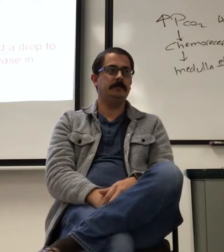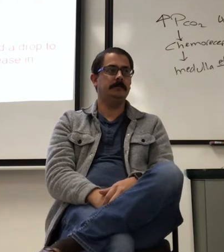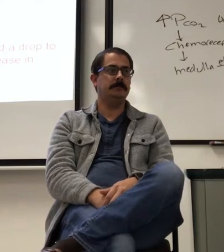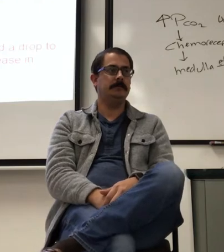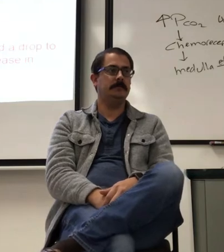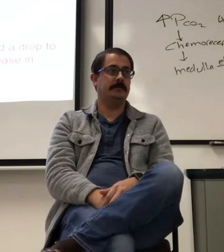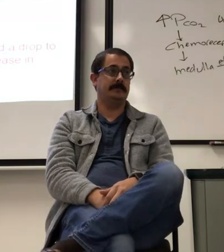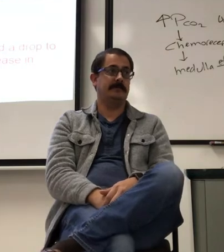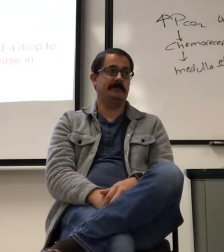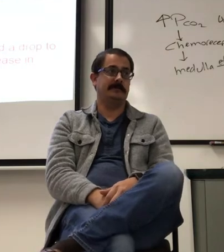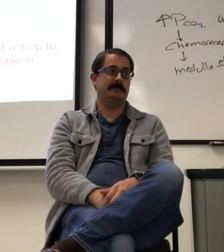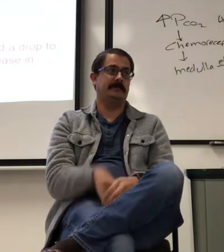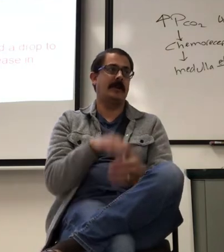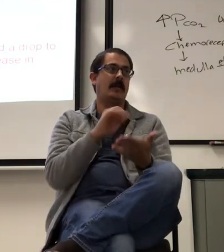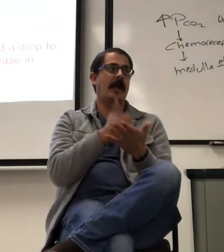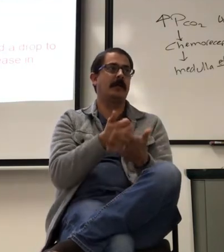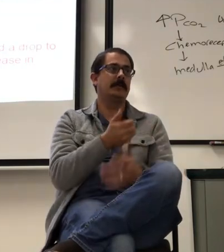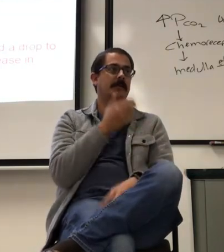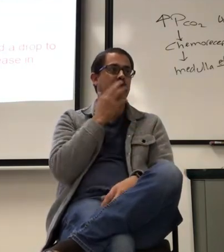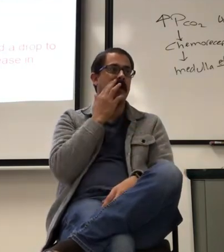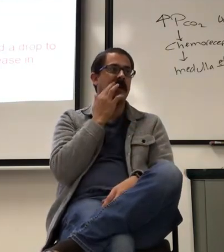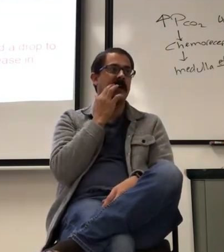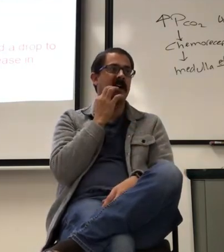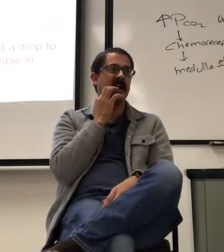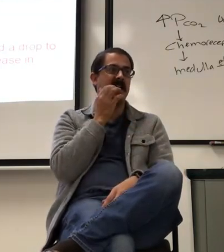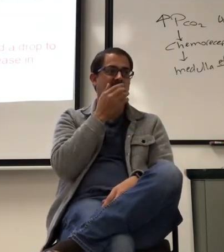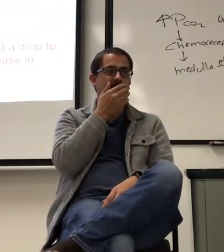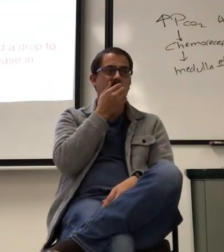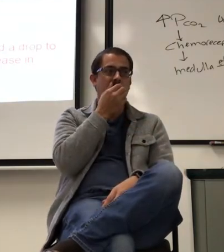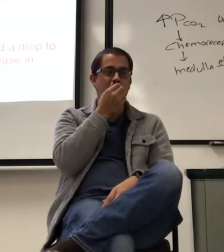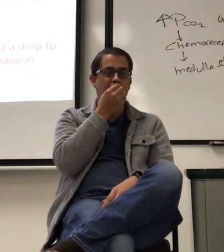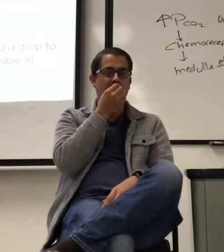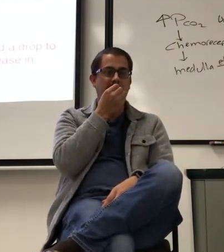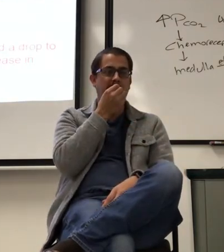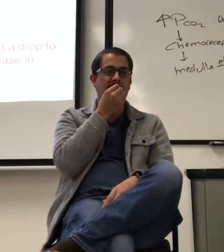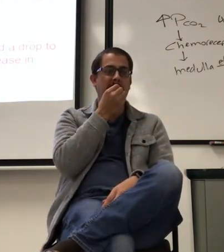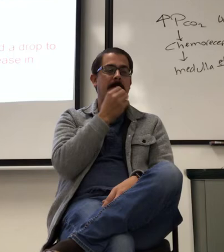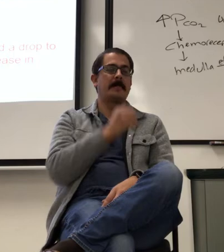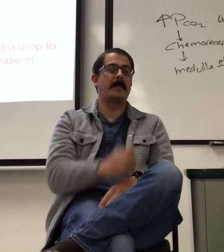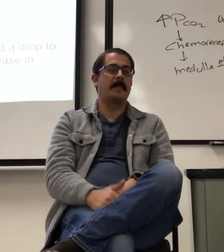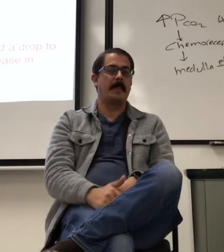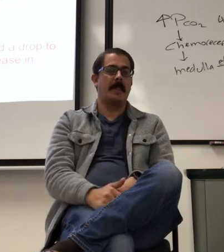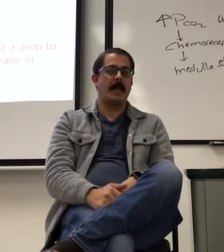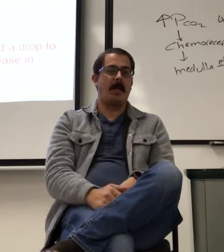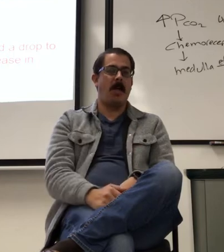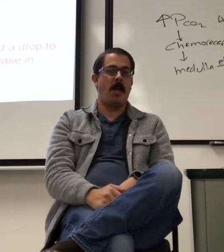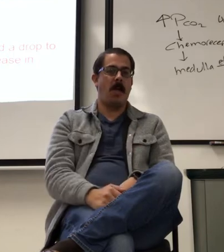that helps. CO2 is a dilator in the brain. Now, it turns out,